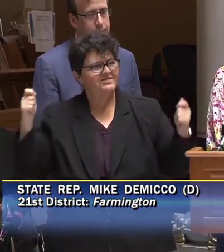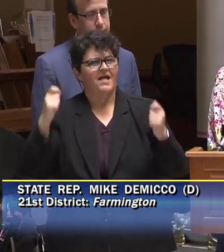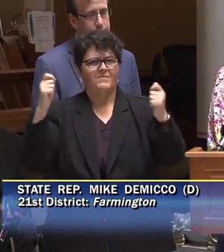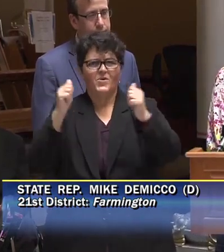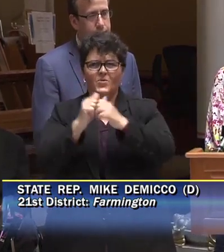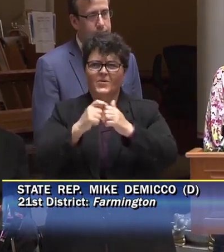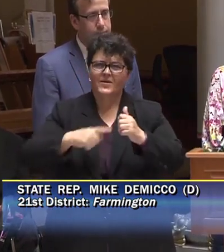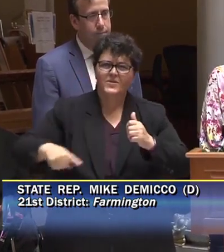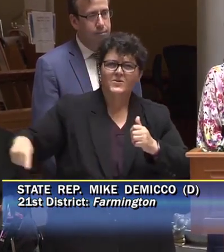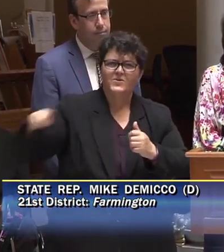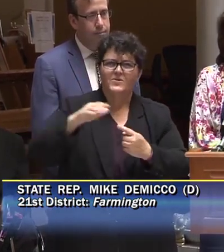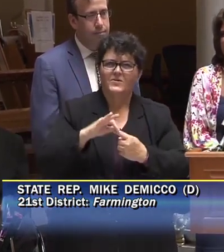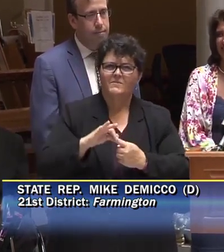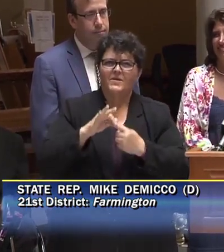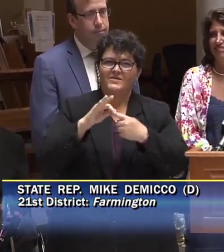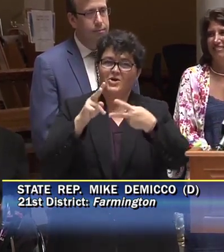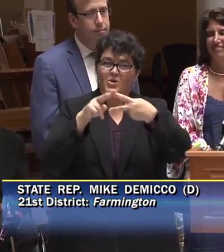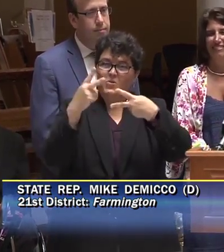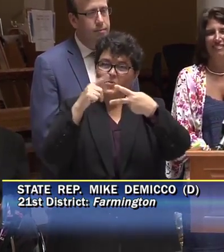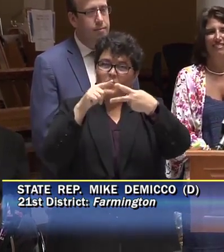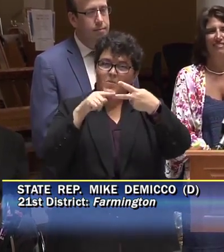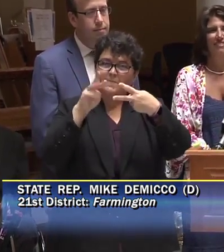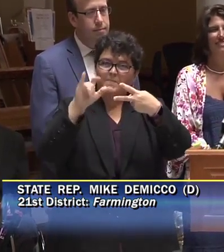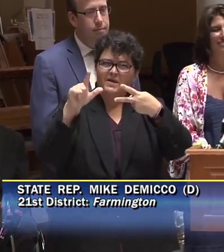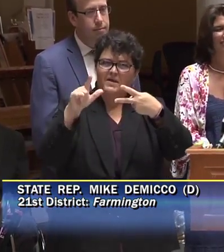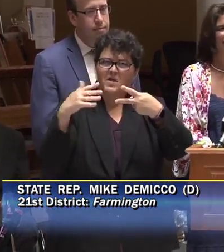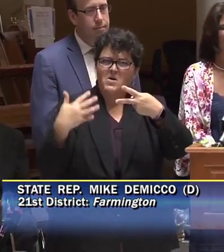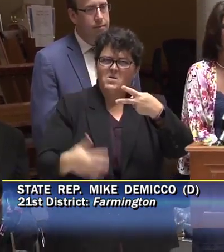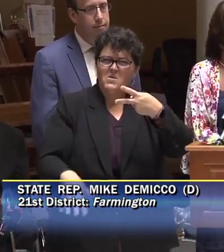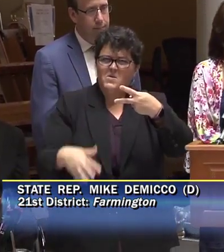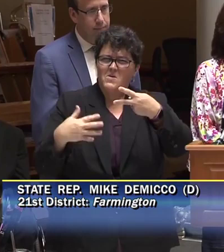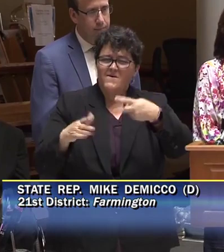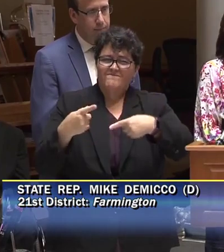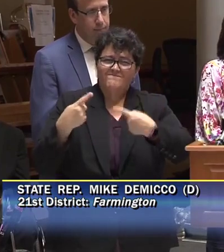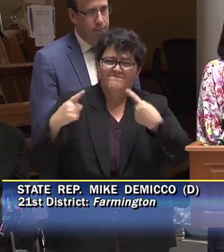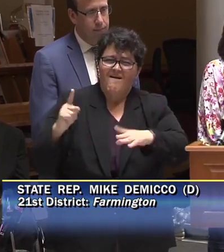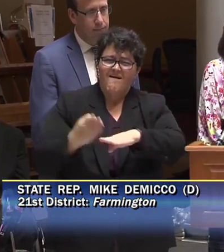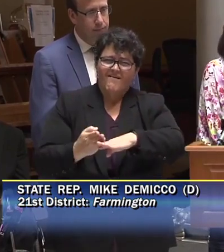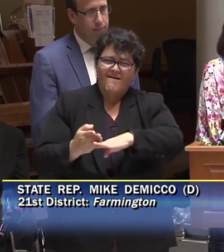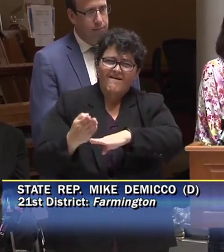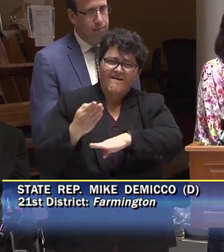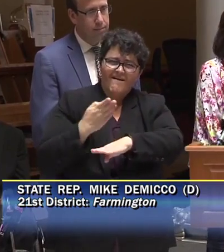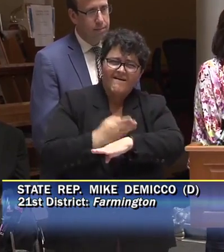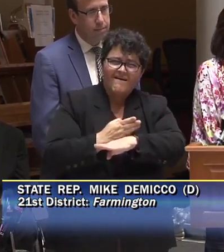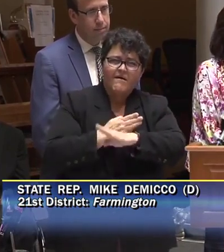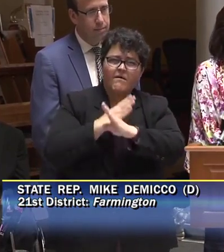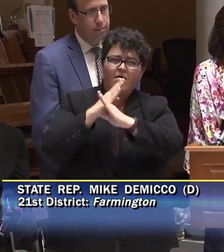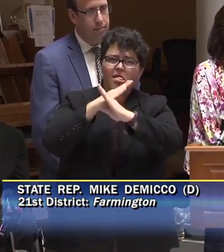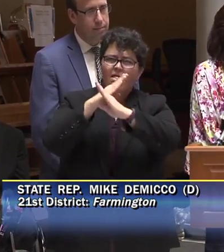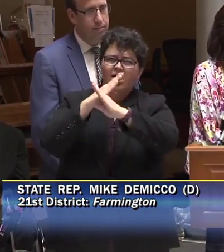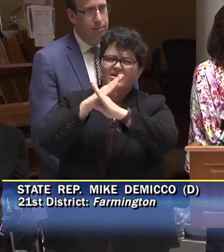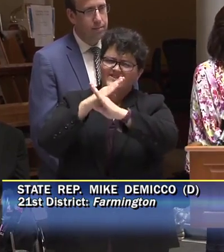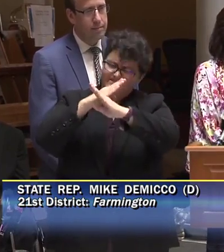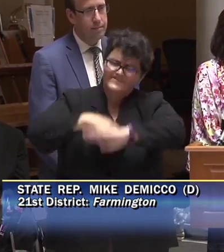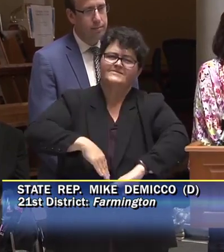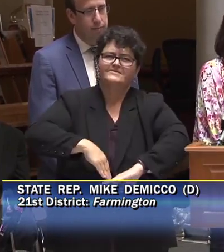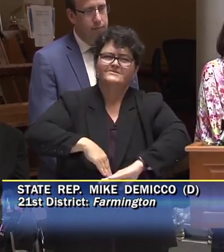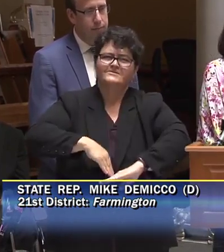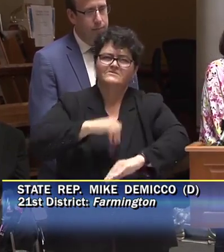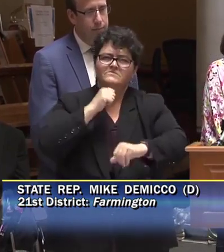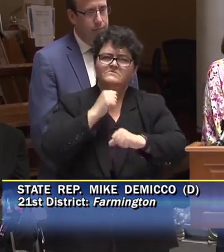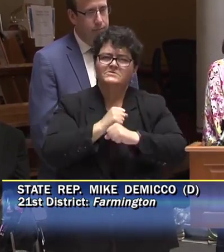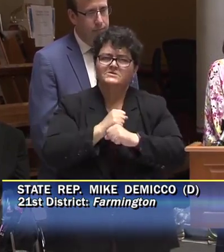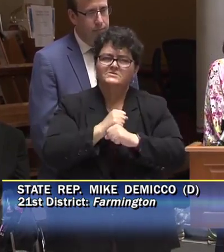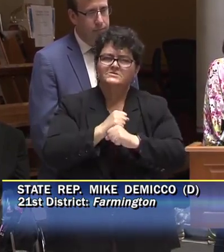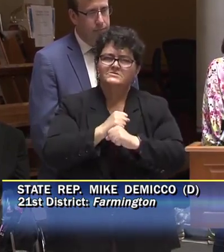two bills. They represent significant progress towards breaking down barriers for people with disabilities, and it's been a long